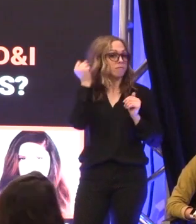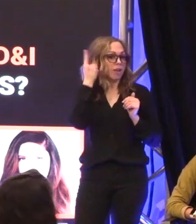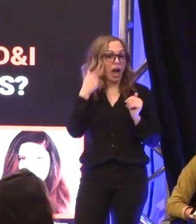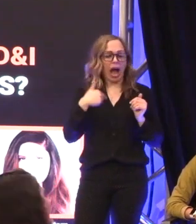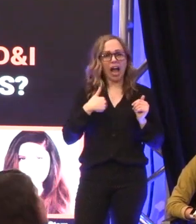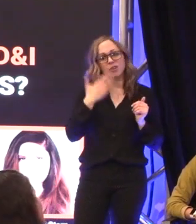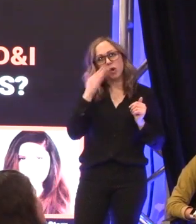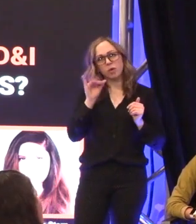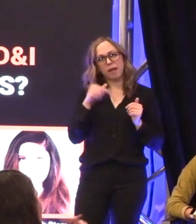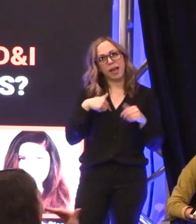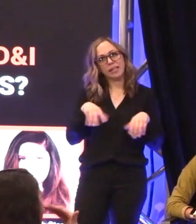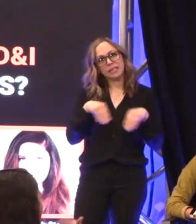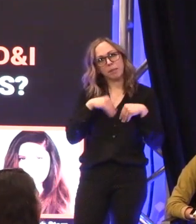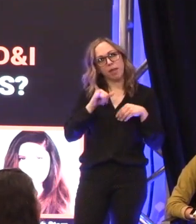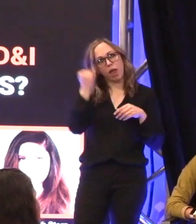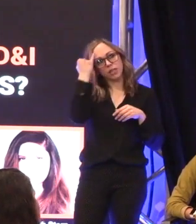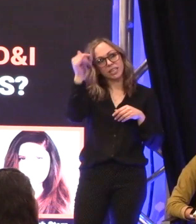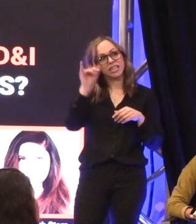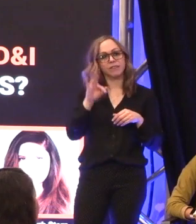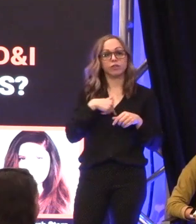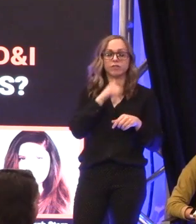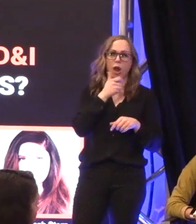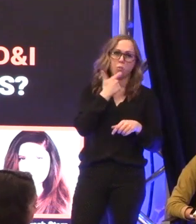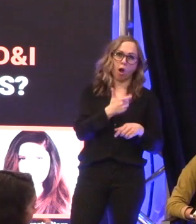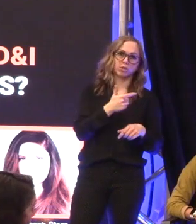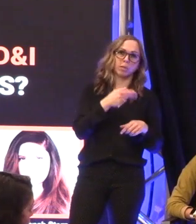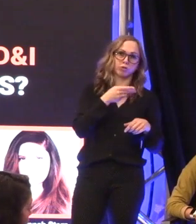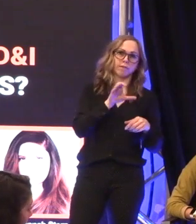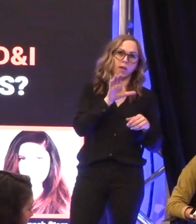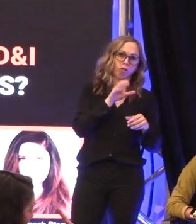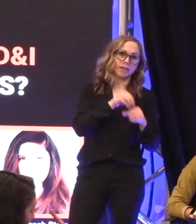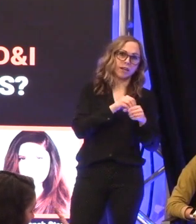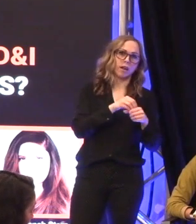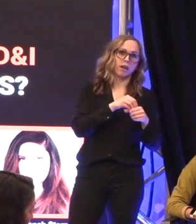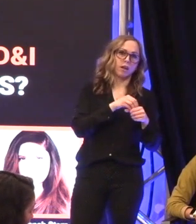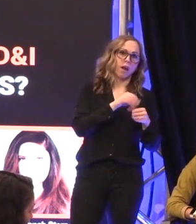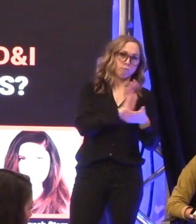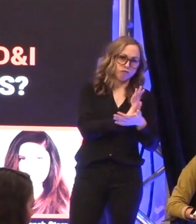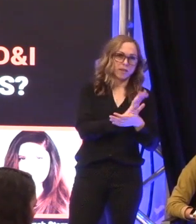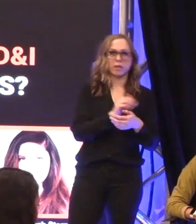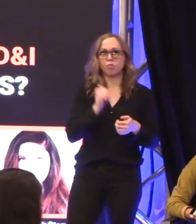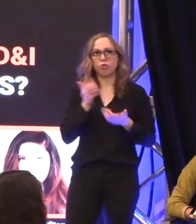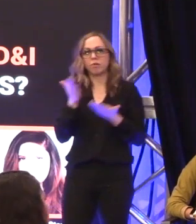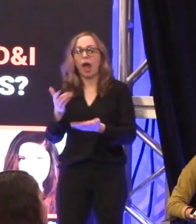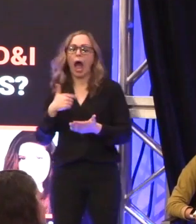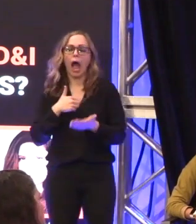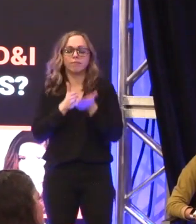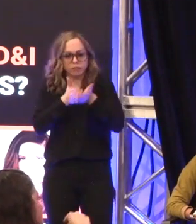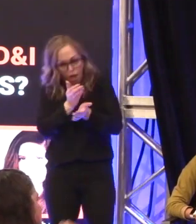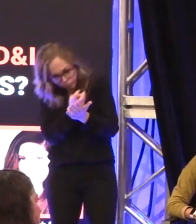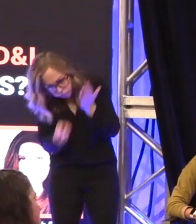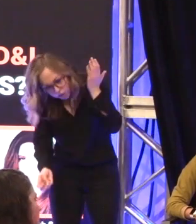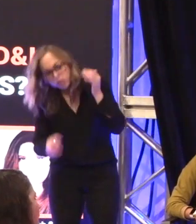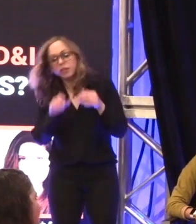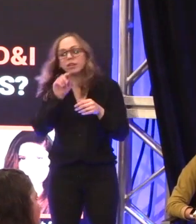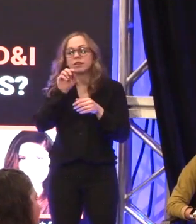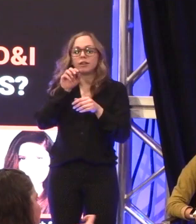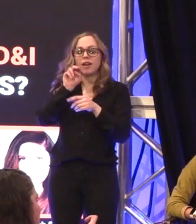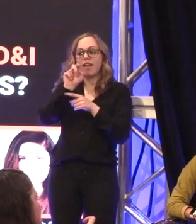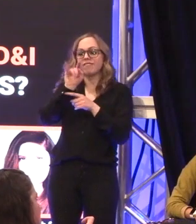know that I buy the idea that if you haven't watched a black movie, you're not going to get recommended one. Because I've done a pretty deep dive into like the Netflix